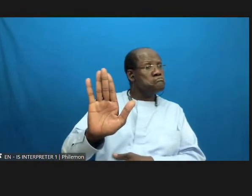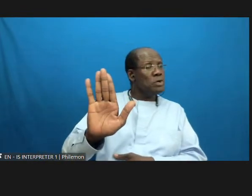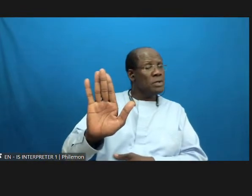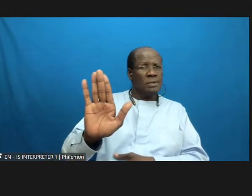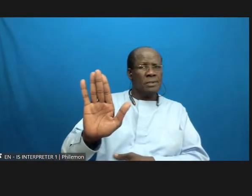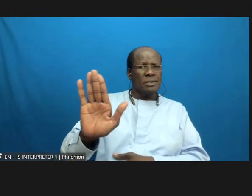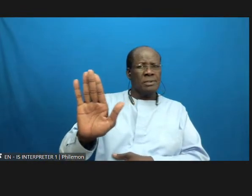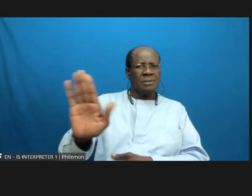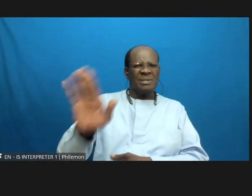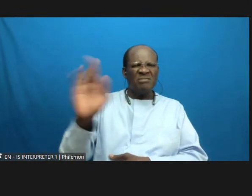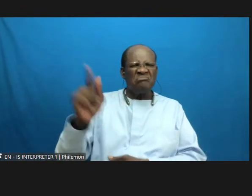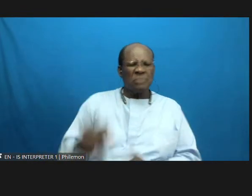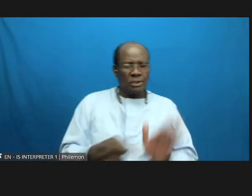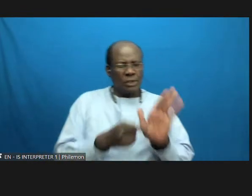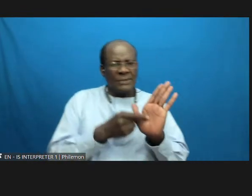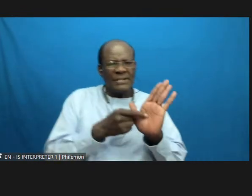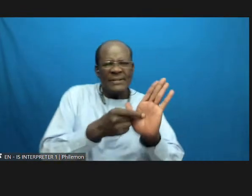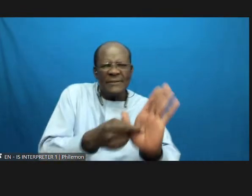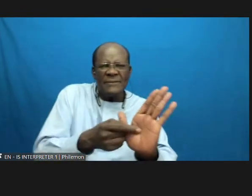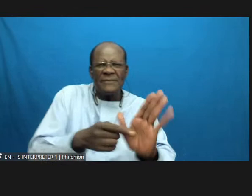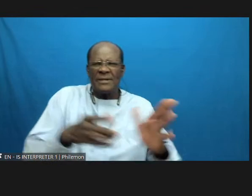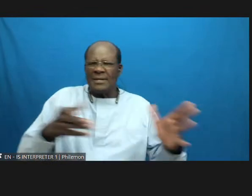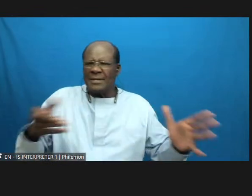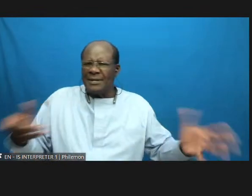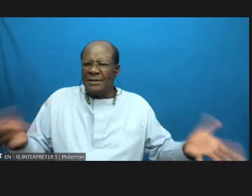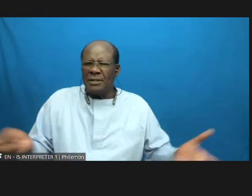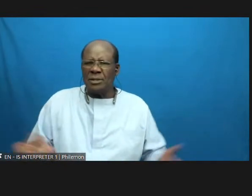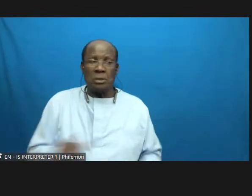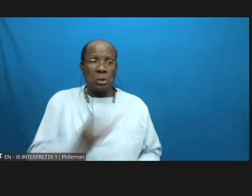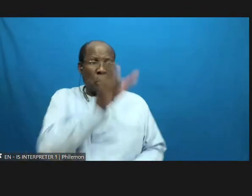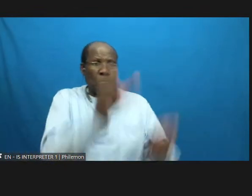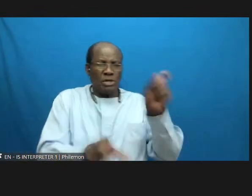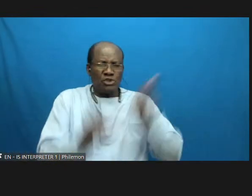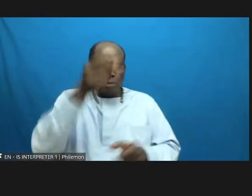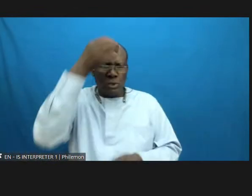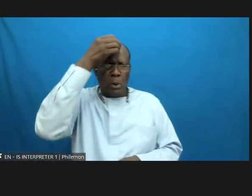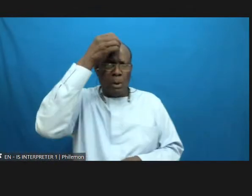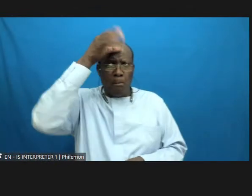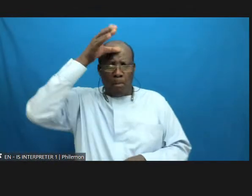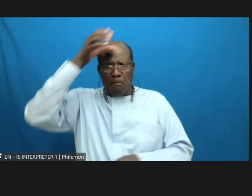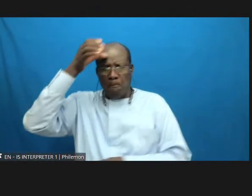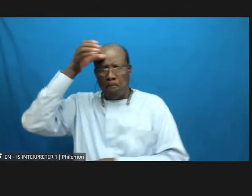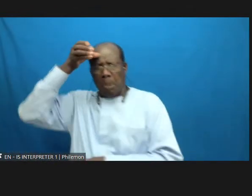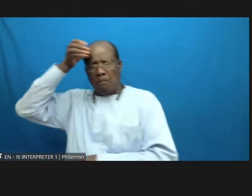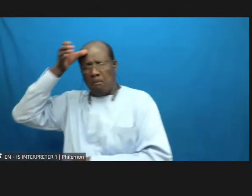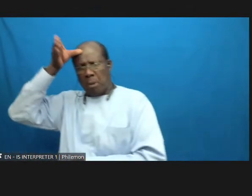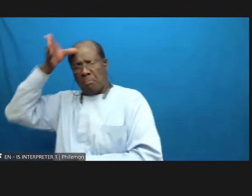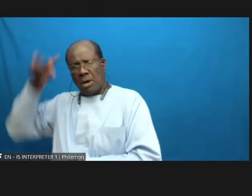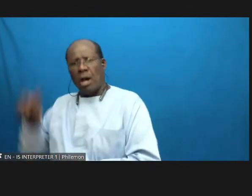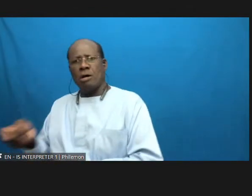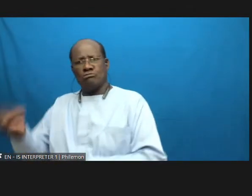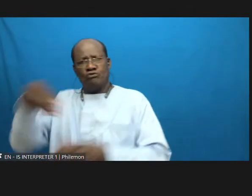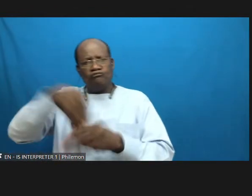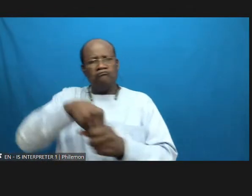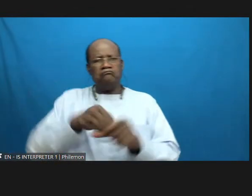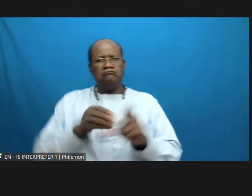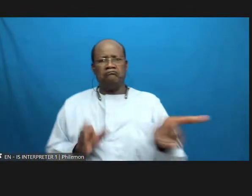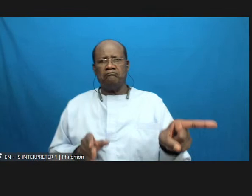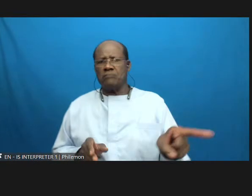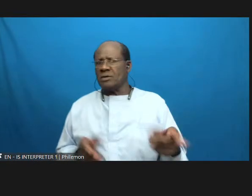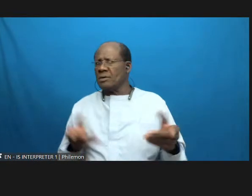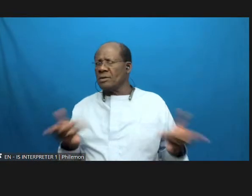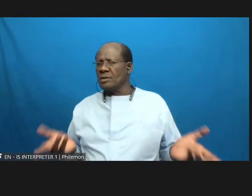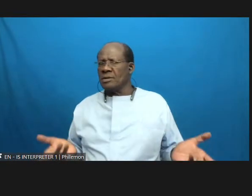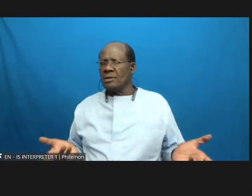evidence-based and also mobilizing of expertise. I would like to know what are the efforts that are being done to kind of making use or like